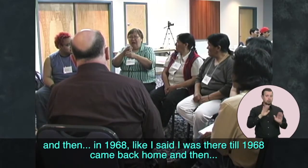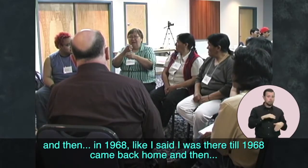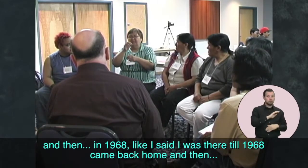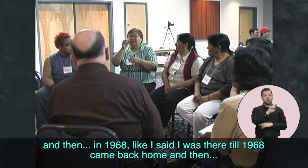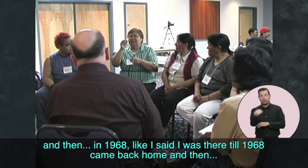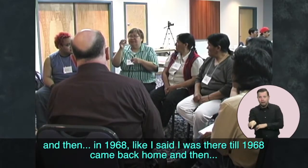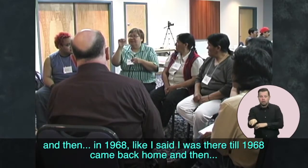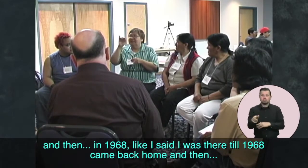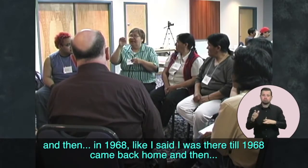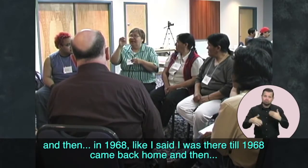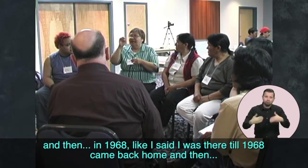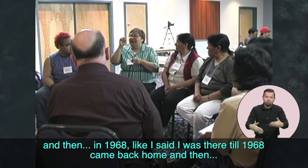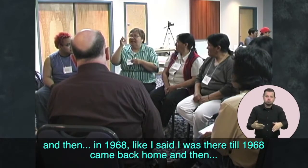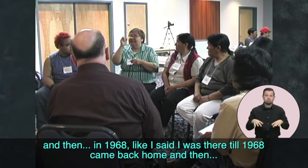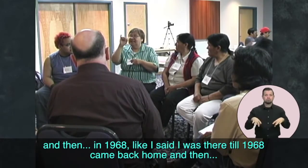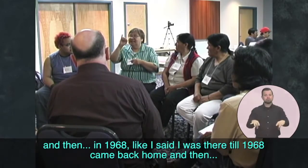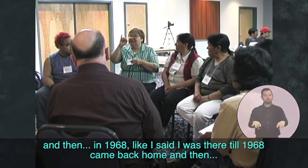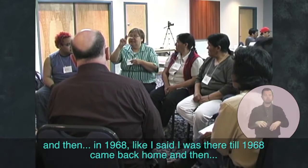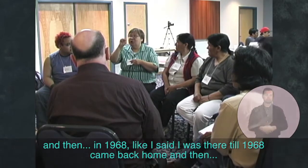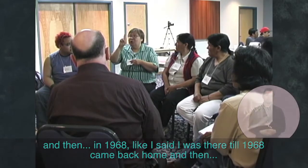then,